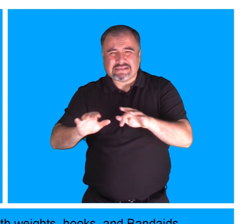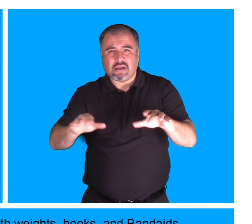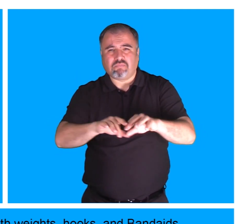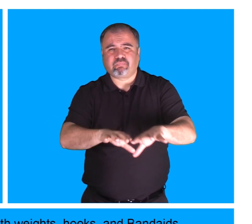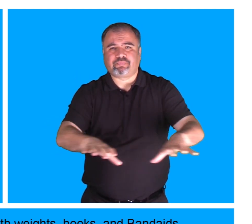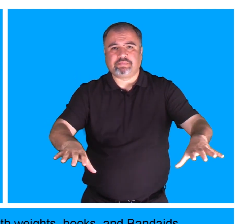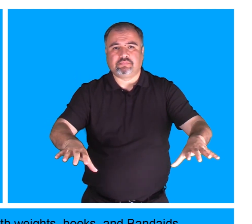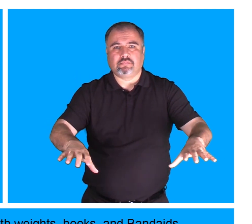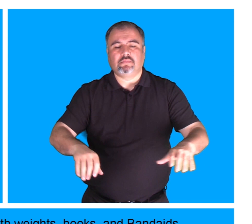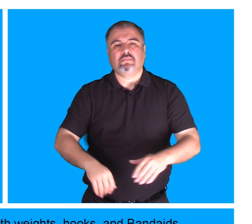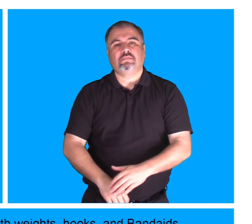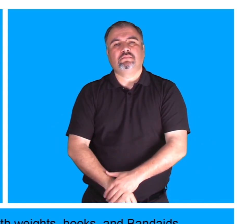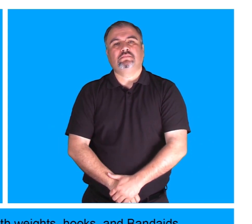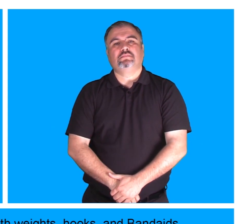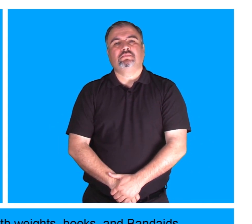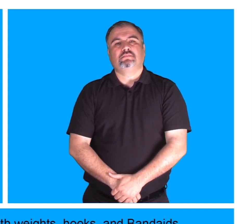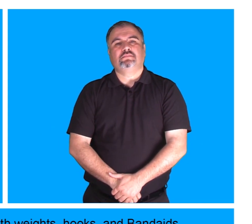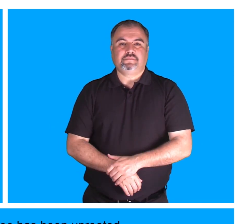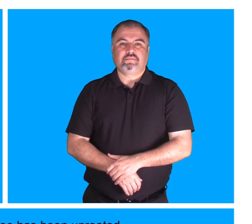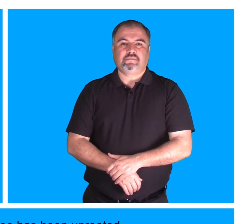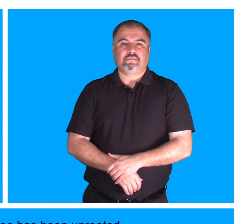need.